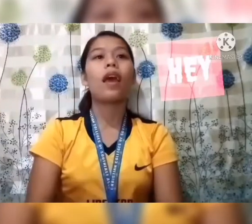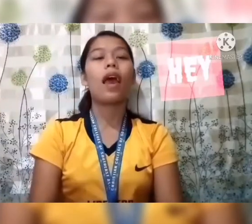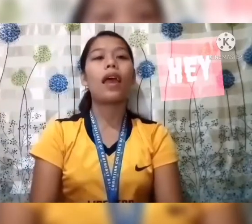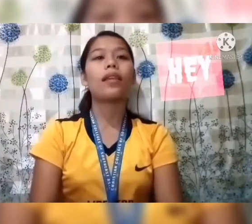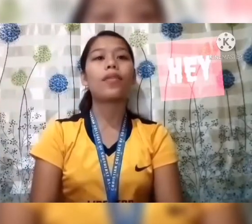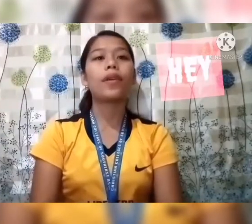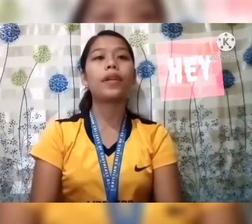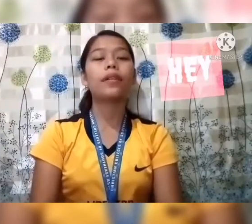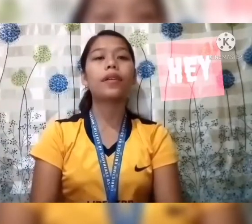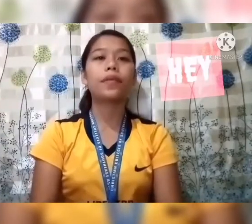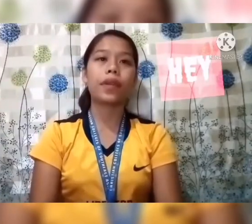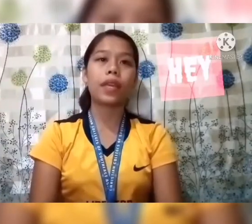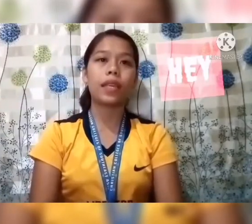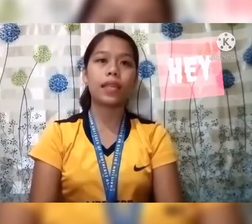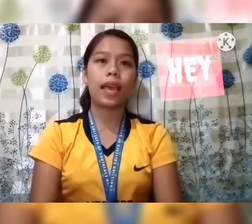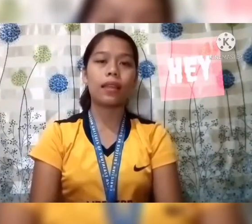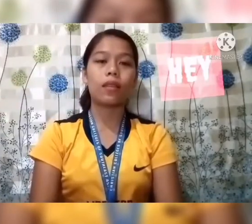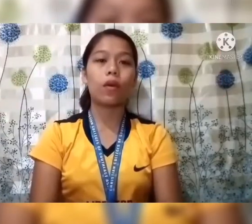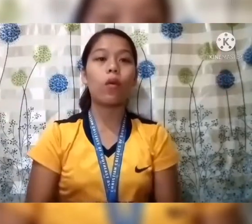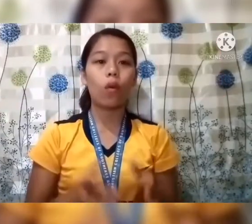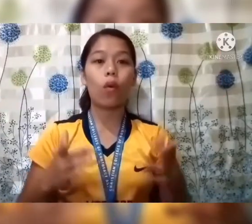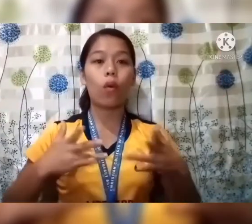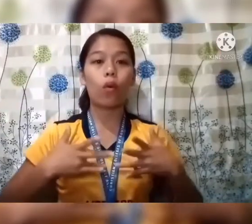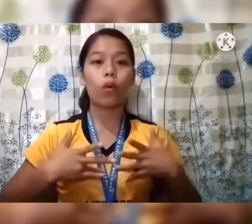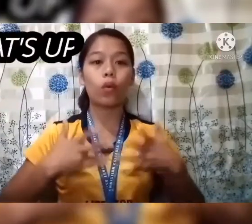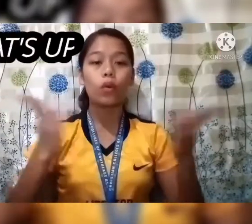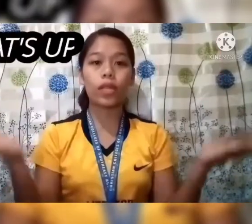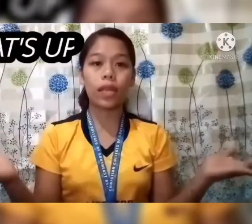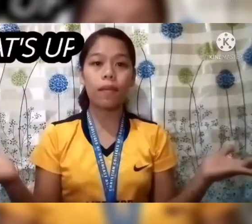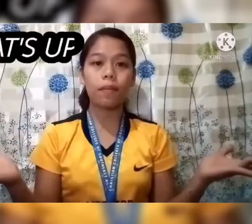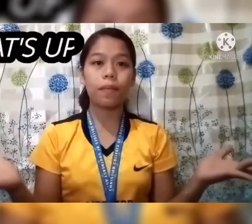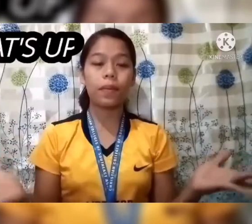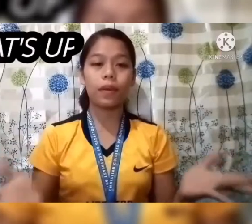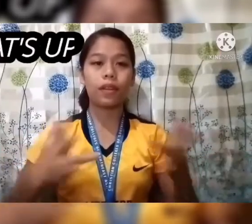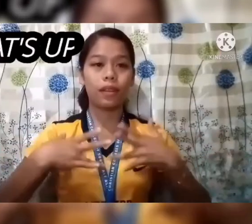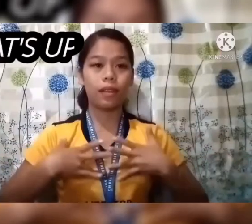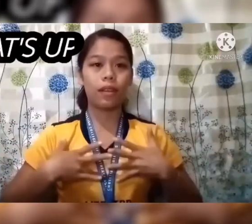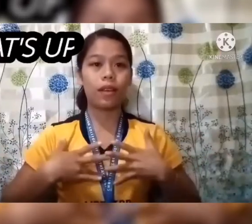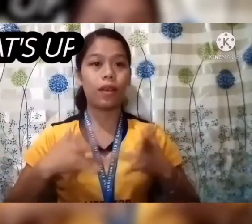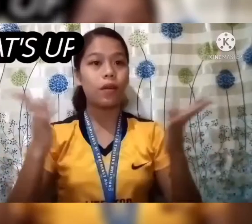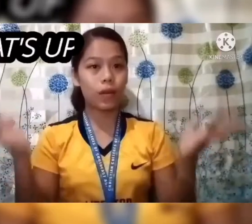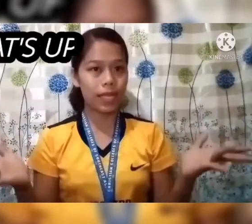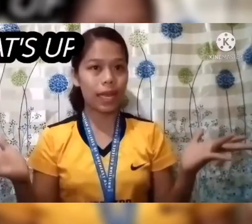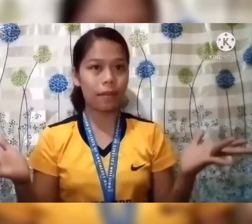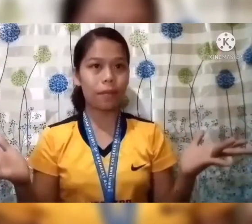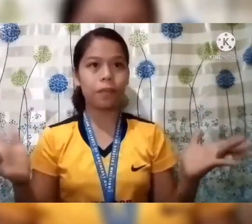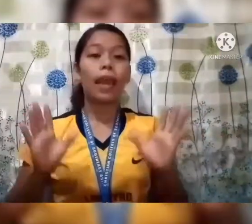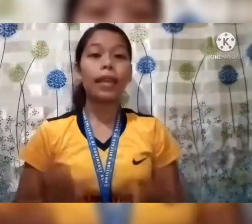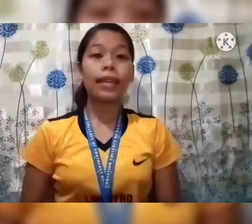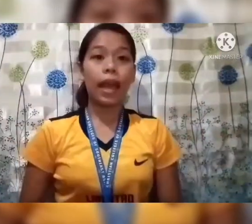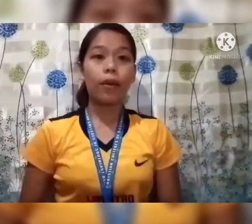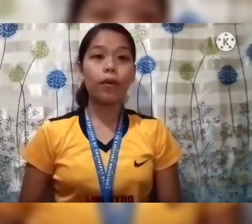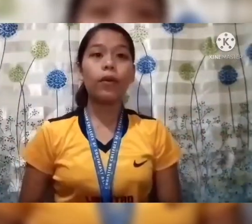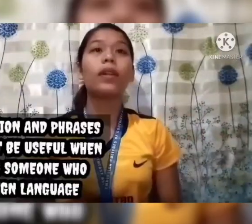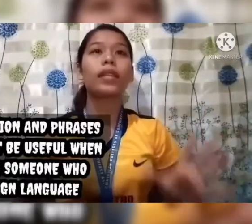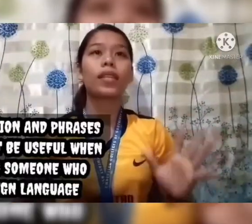And the third greeting is that what's up? What's up? And now, let's talk